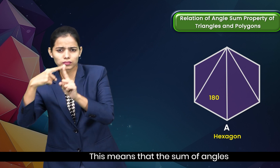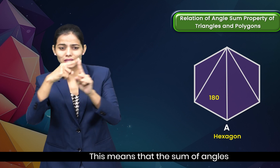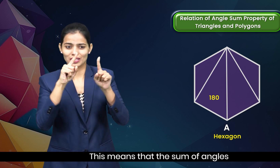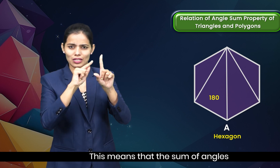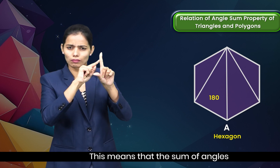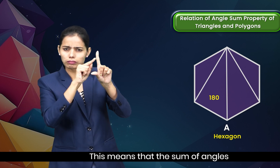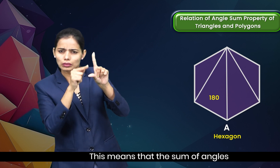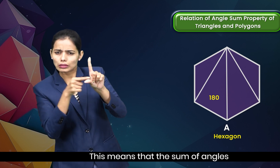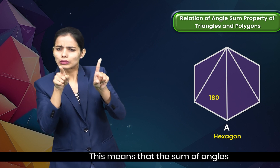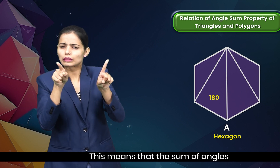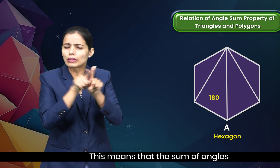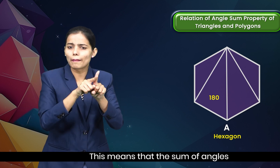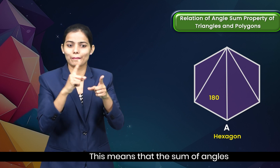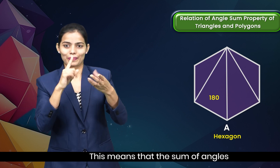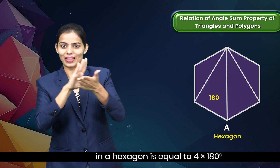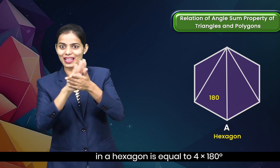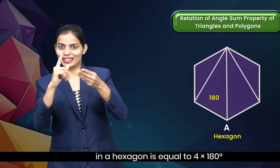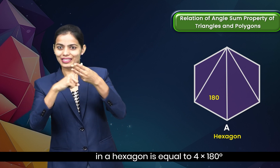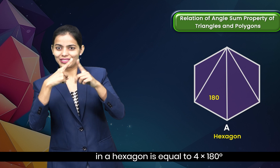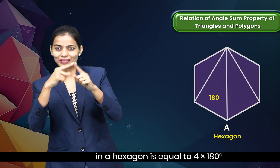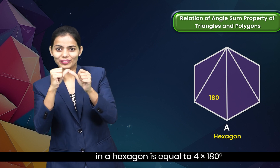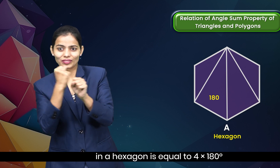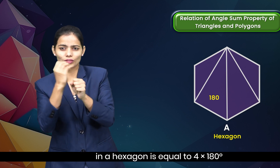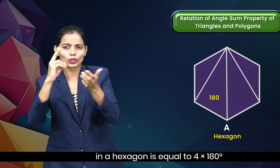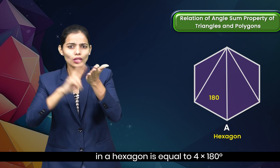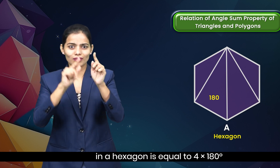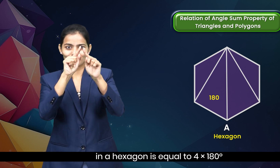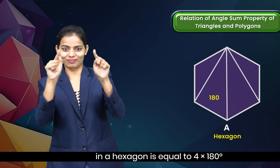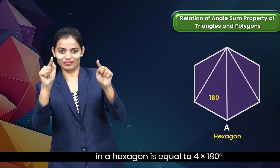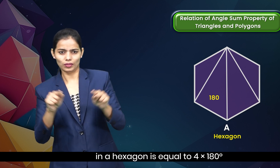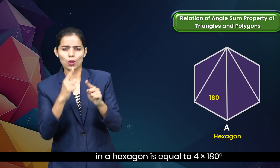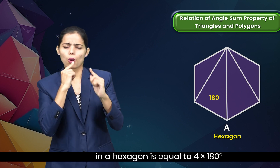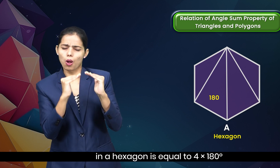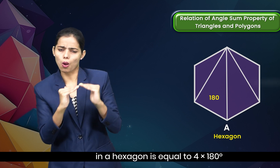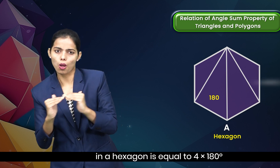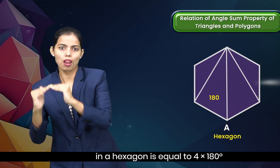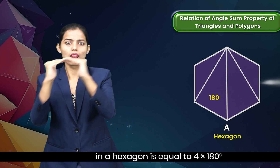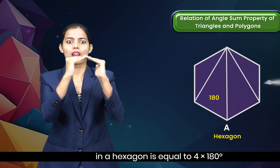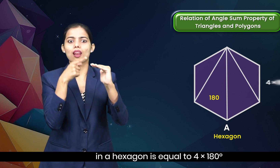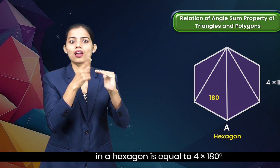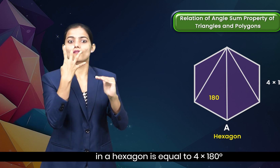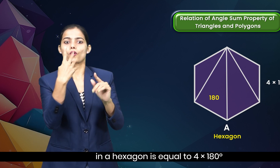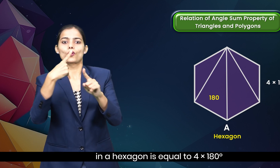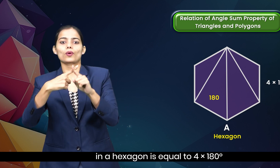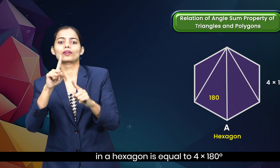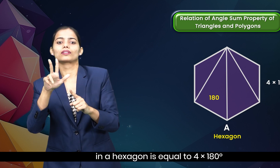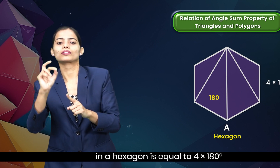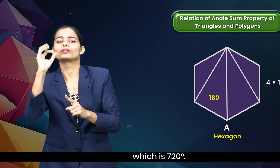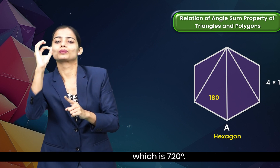This means that the sum of angles in a hexagon is equal to 4 into 180 degree, which